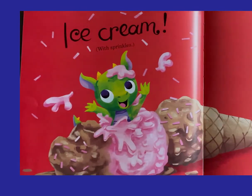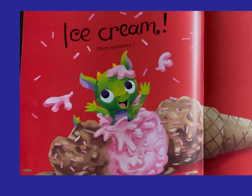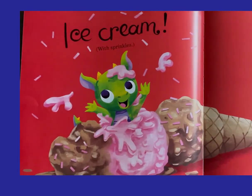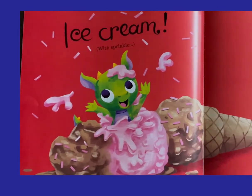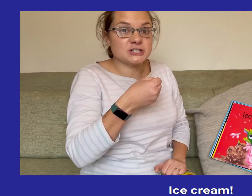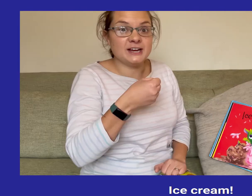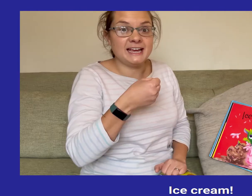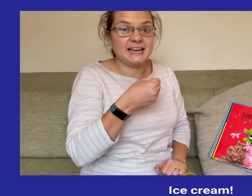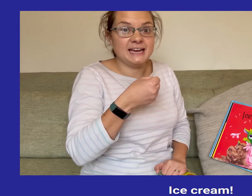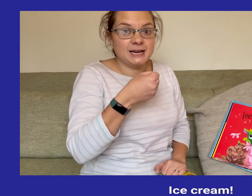ice cream!